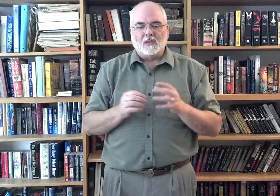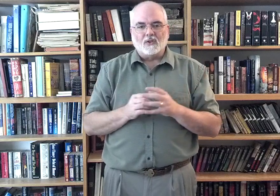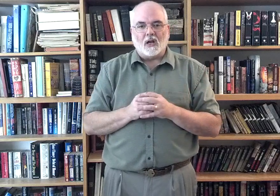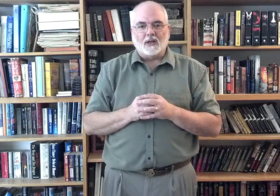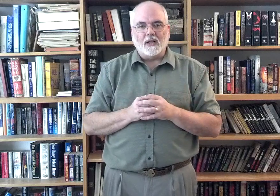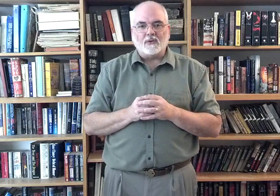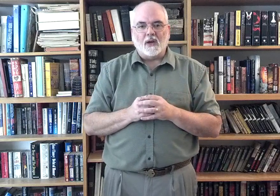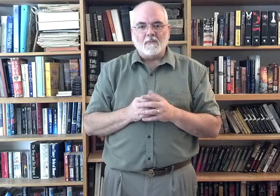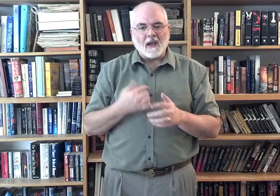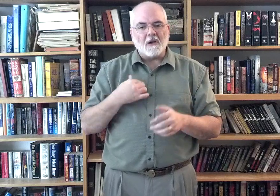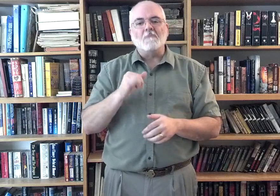chocolate ice cream. I can go.